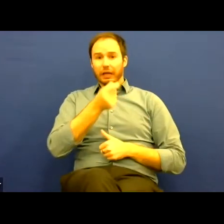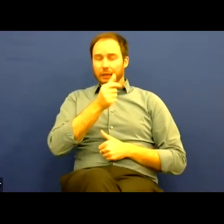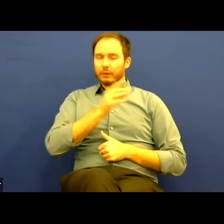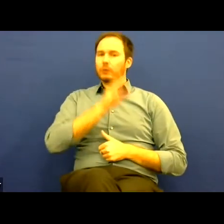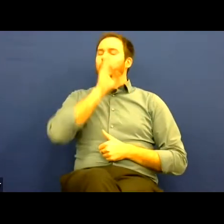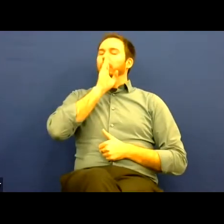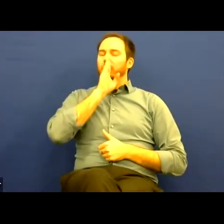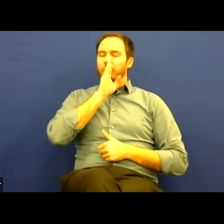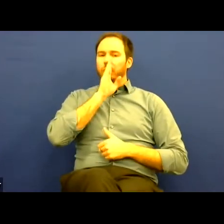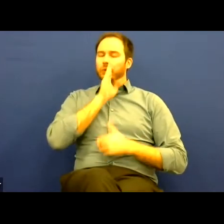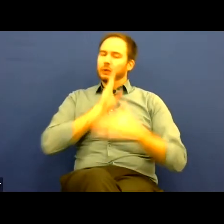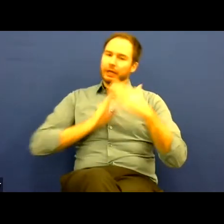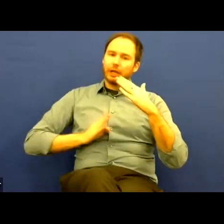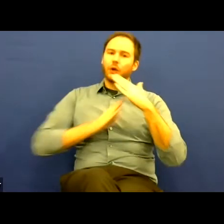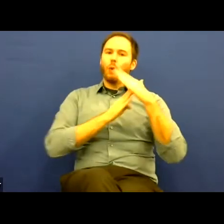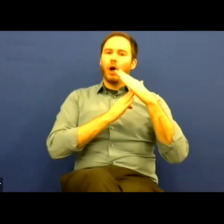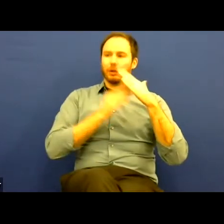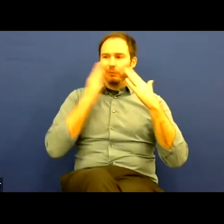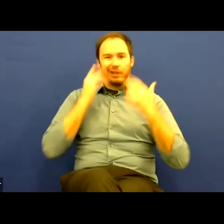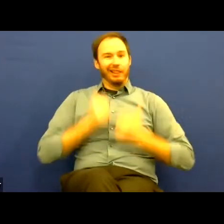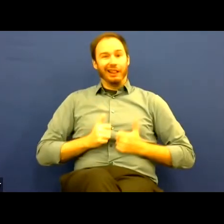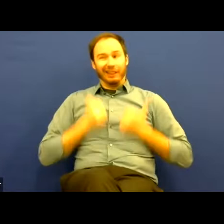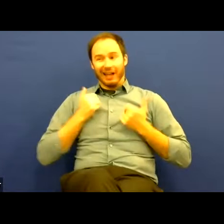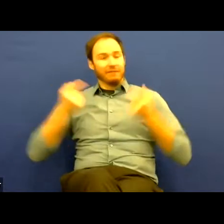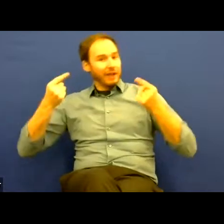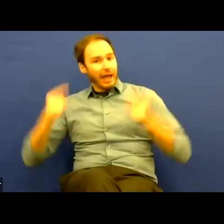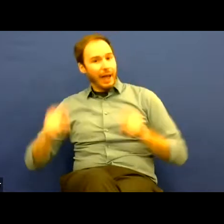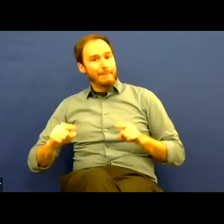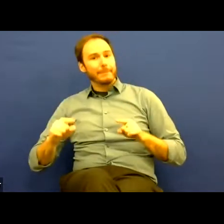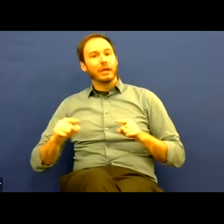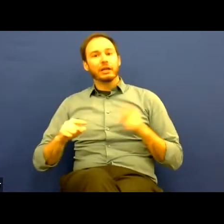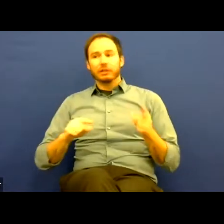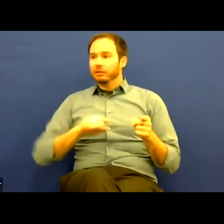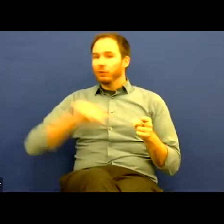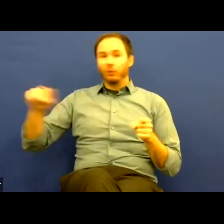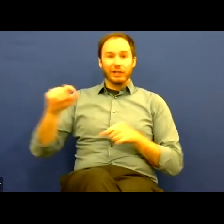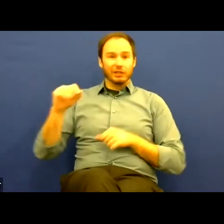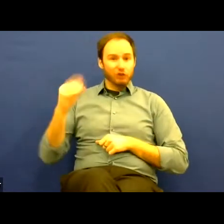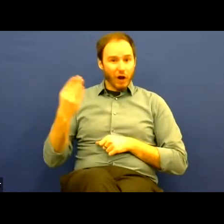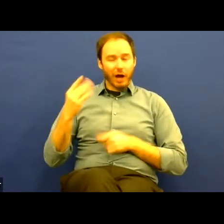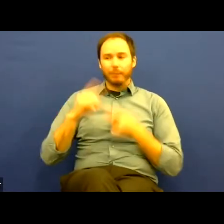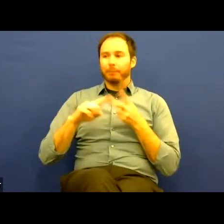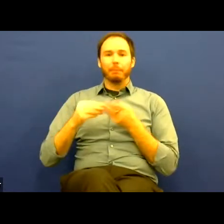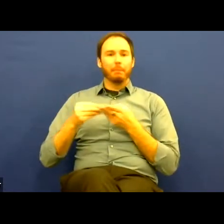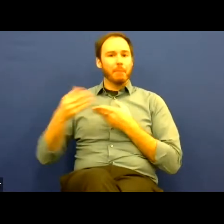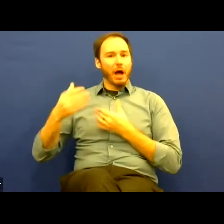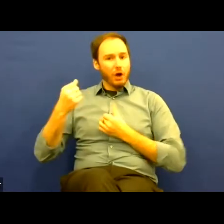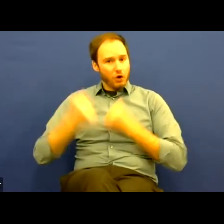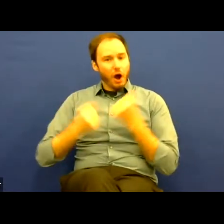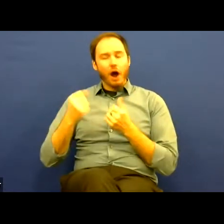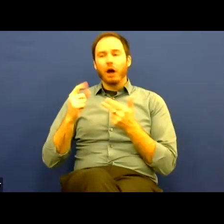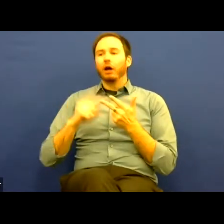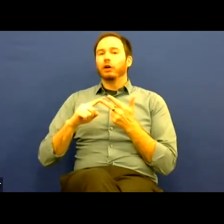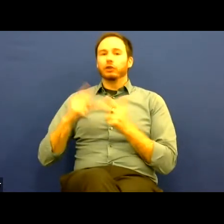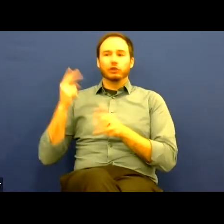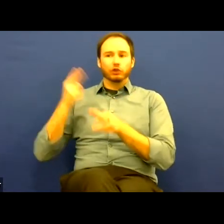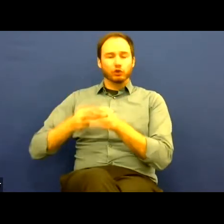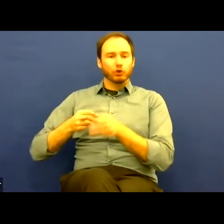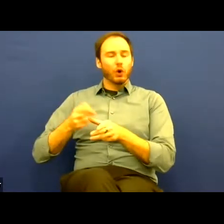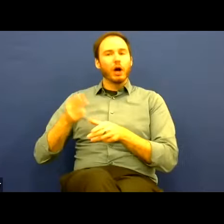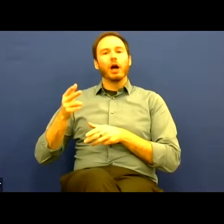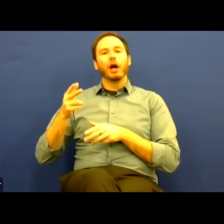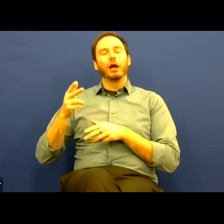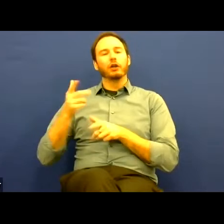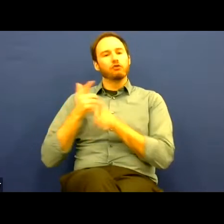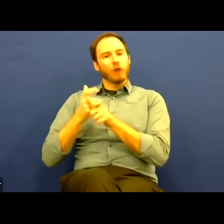wall because life is interfering, right? He went and got a job. He went and bought a car. He joined the cross-country